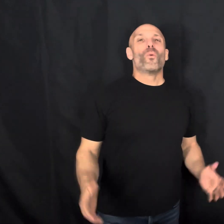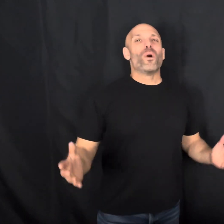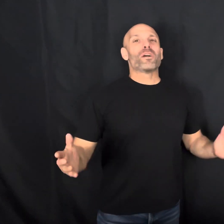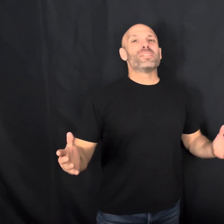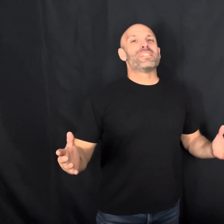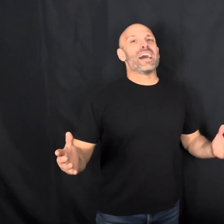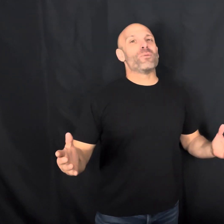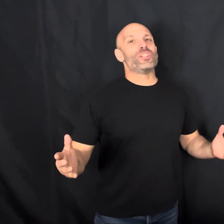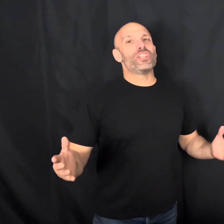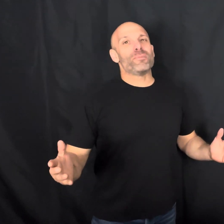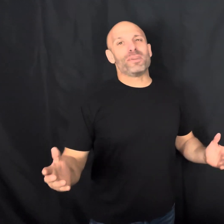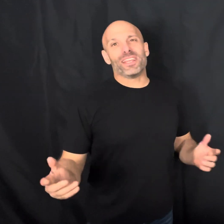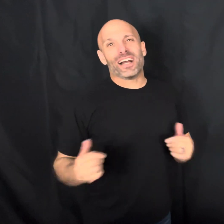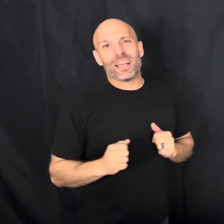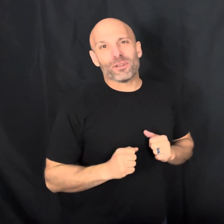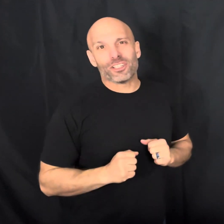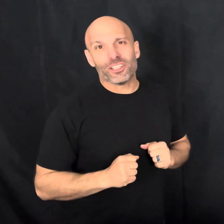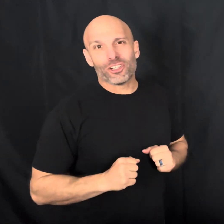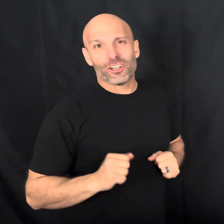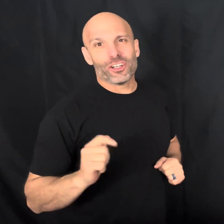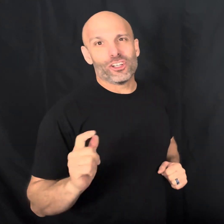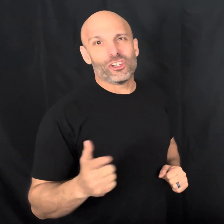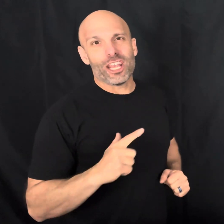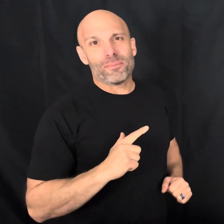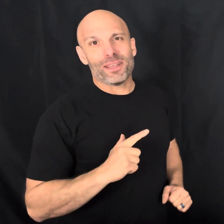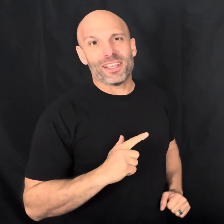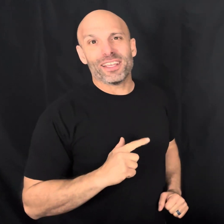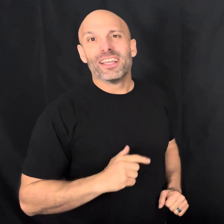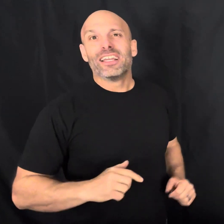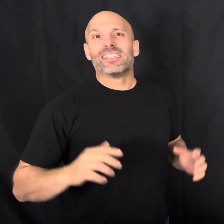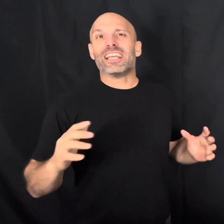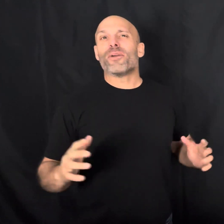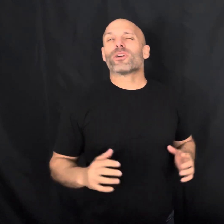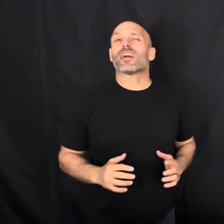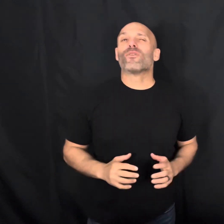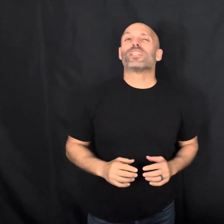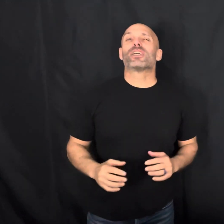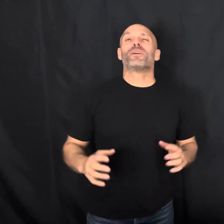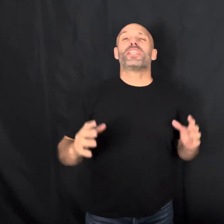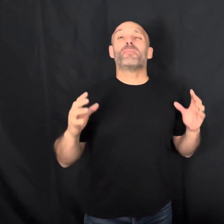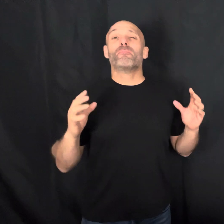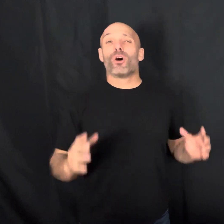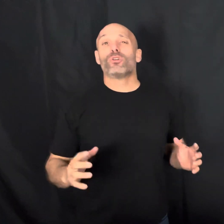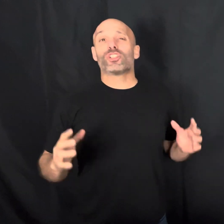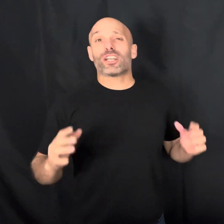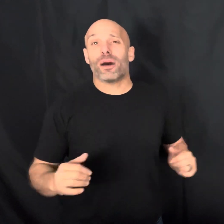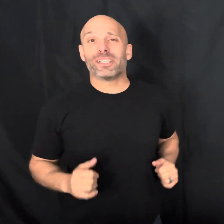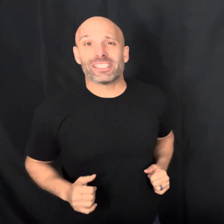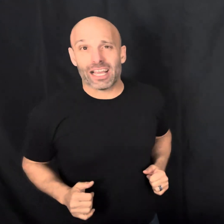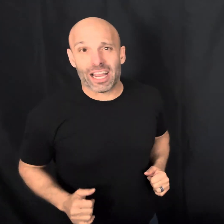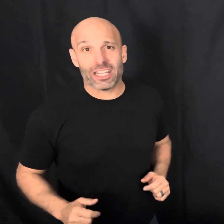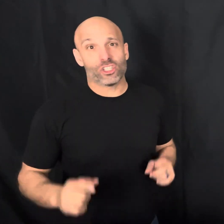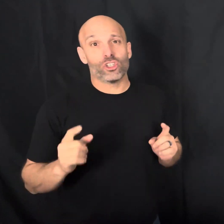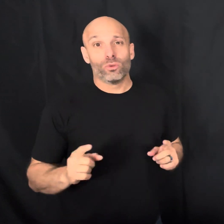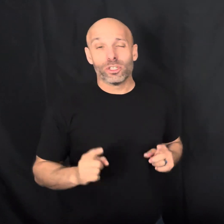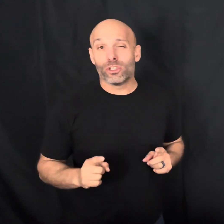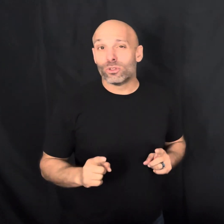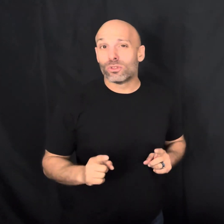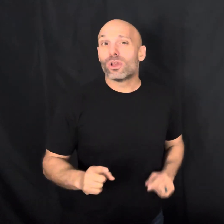Welcome to Sign with JP. I am your teacher, JP. Today we're covering some of the most common signs you will use when